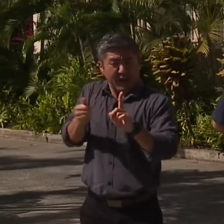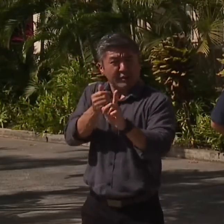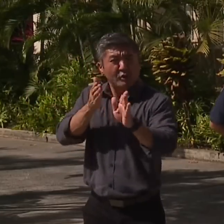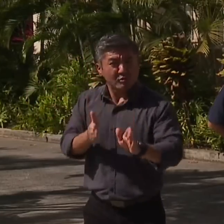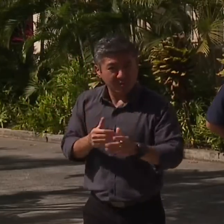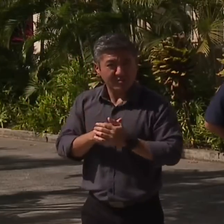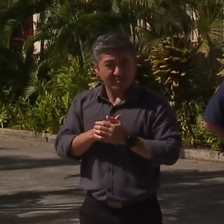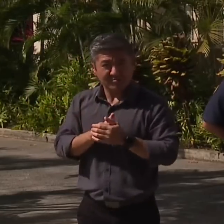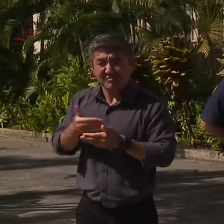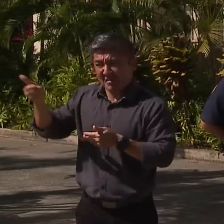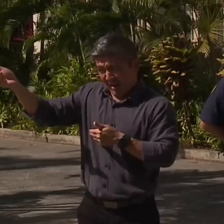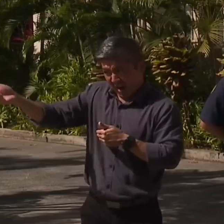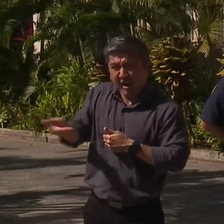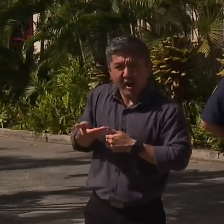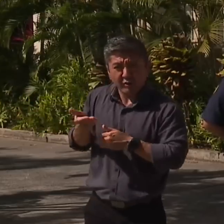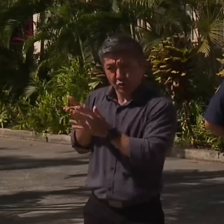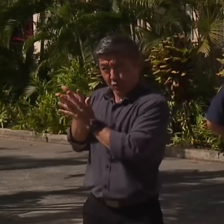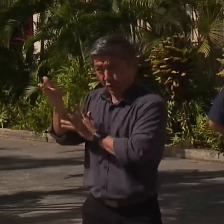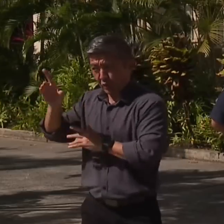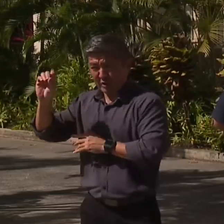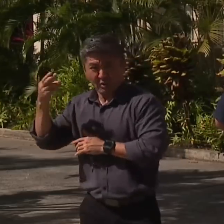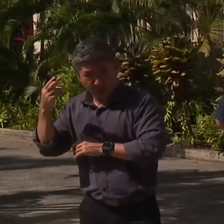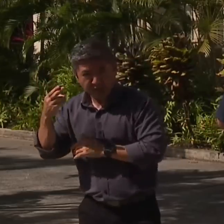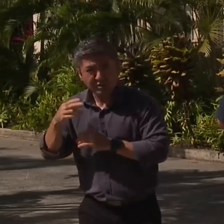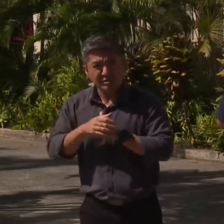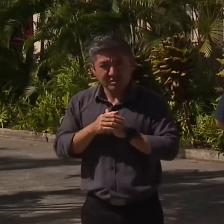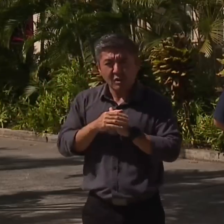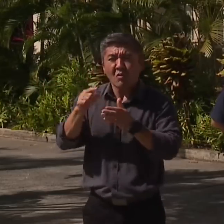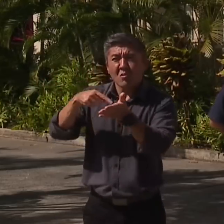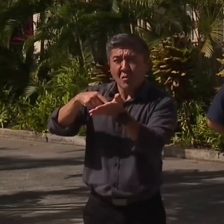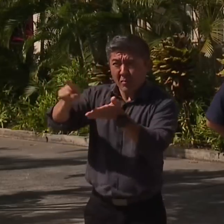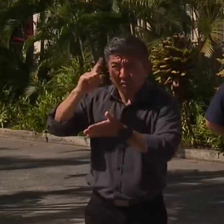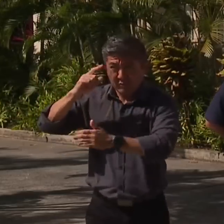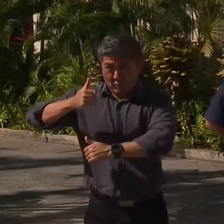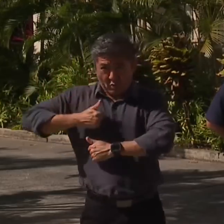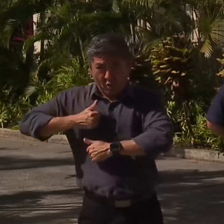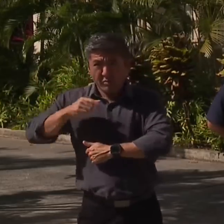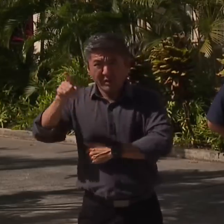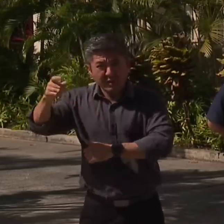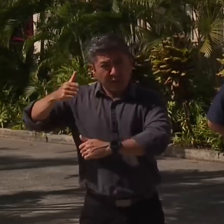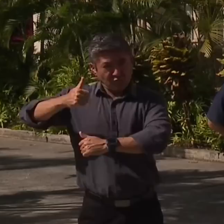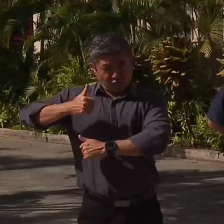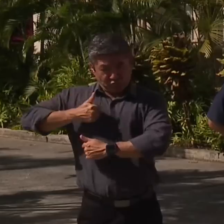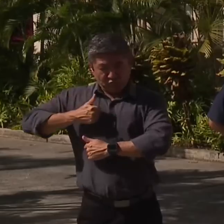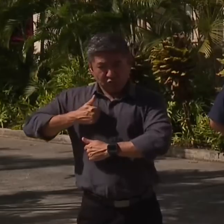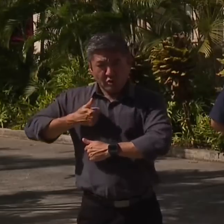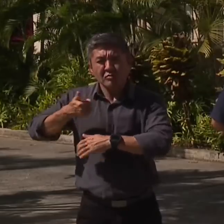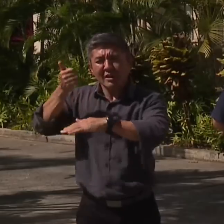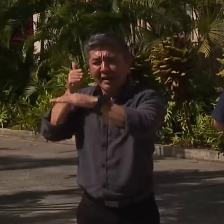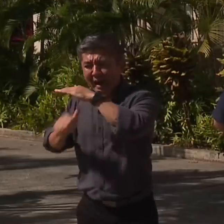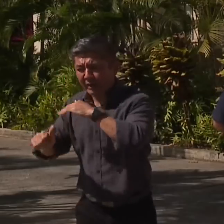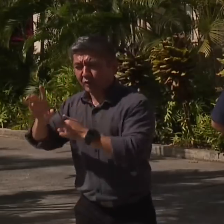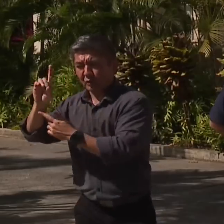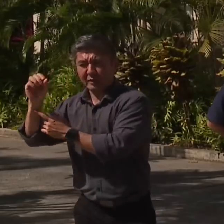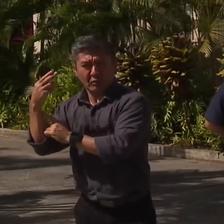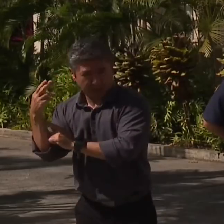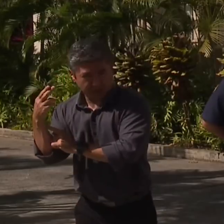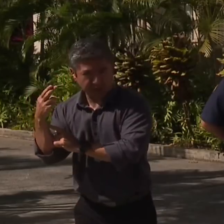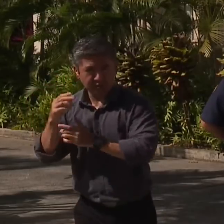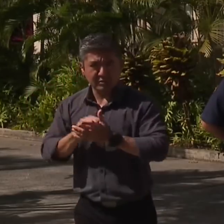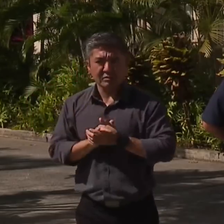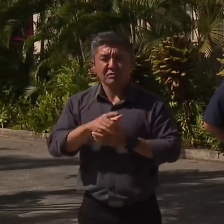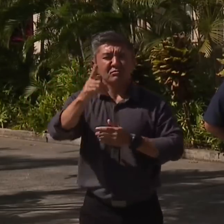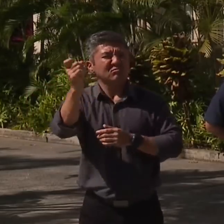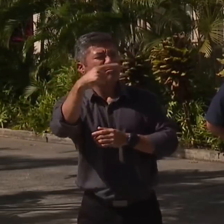Honolulu to the state of Hawaii. We are paying for the Army, but the Army is serving and working under the Department of Health.